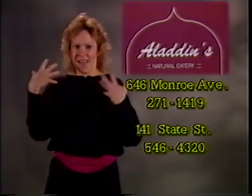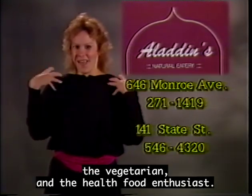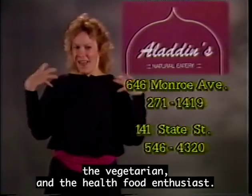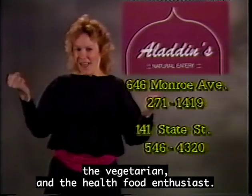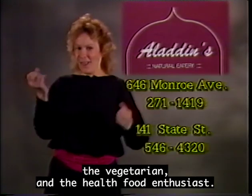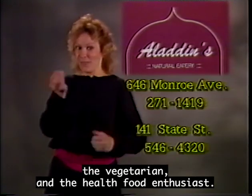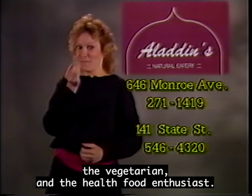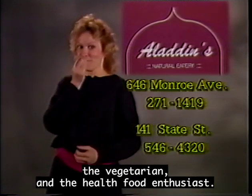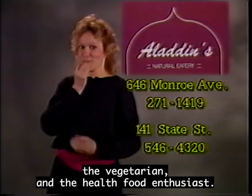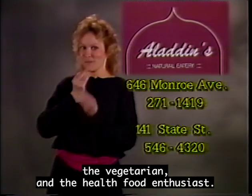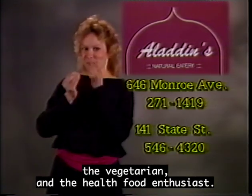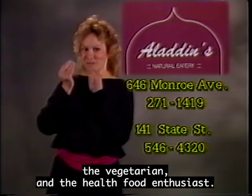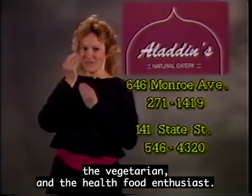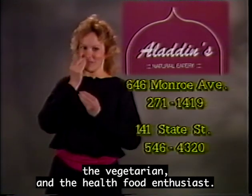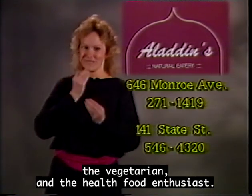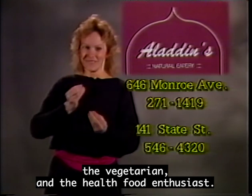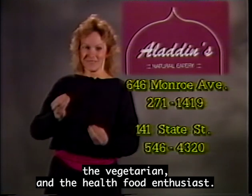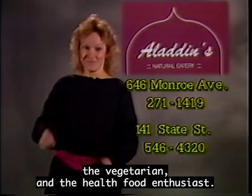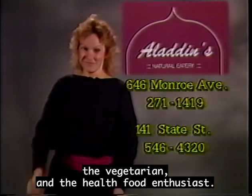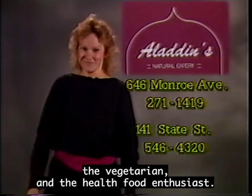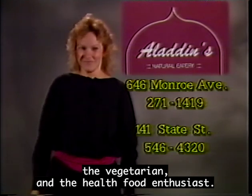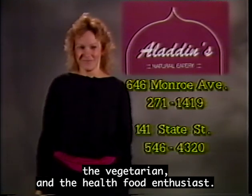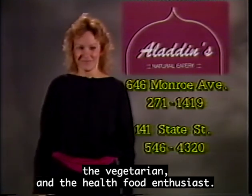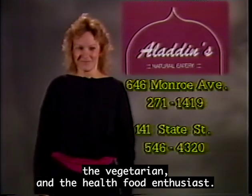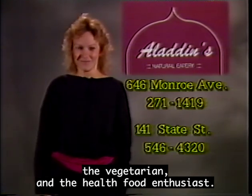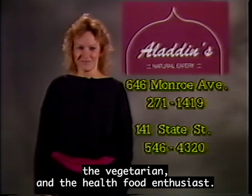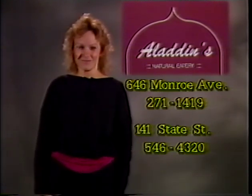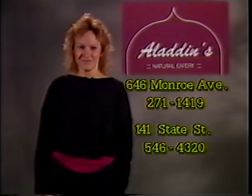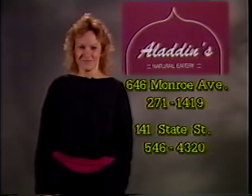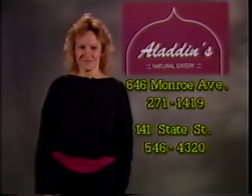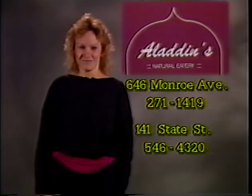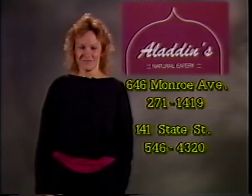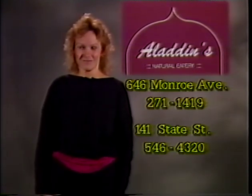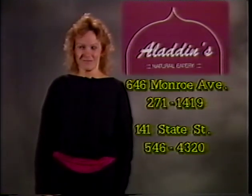the vegetarian, and the health food enthusiast.